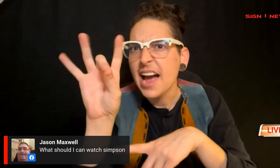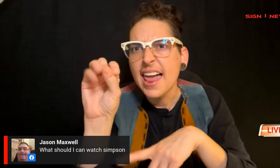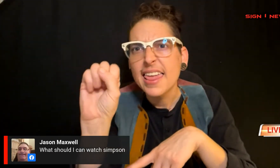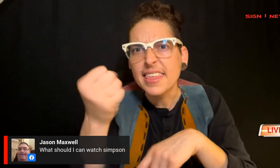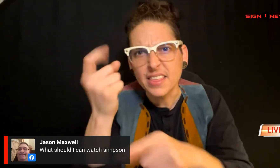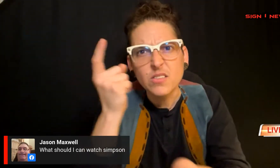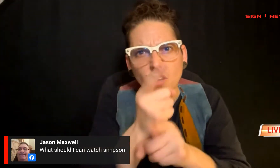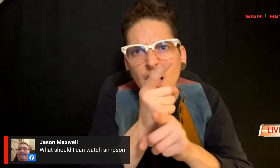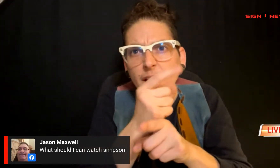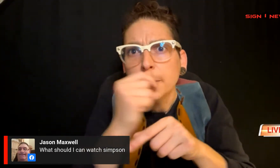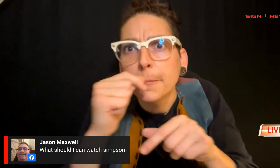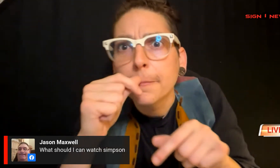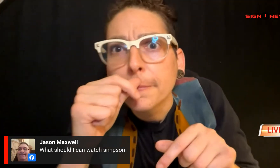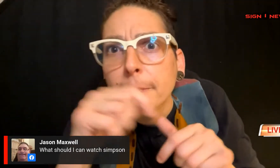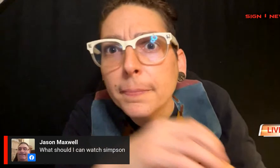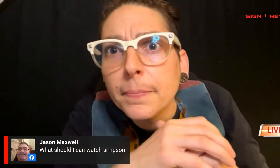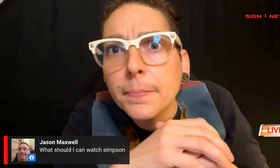Was that the 80s, right?